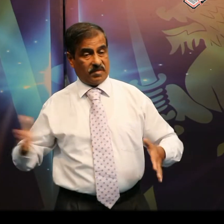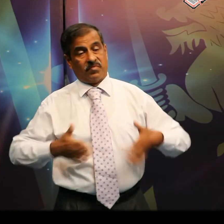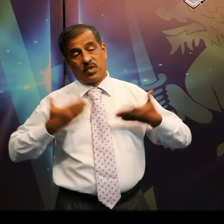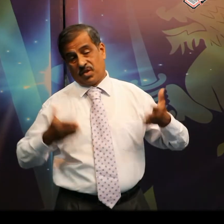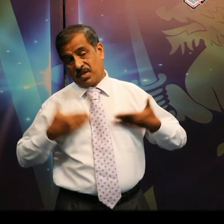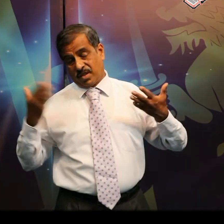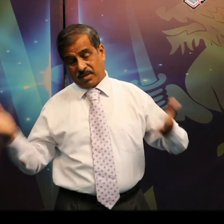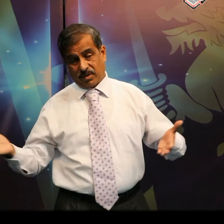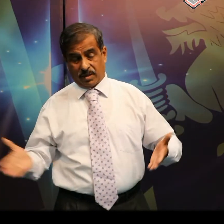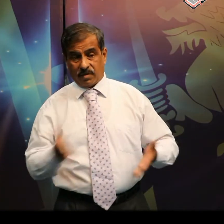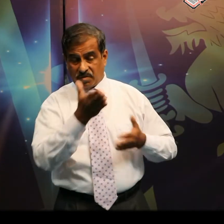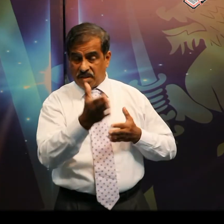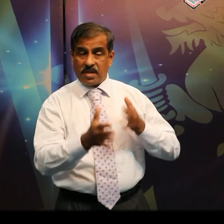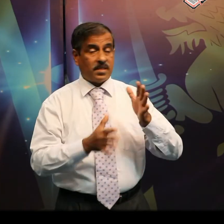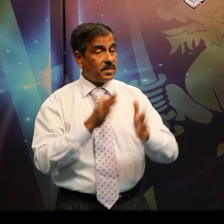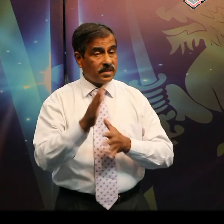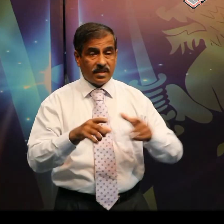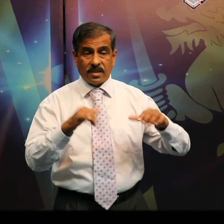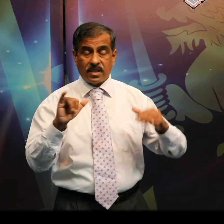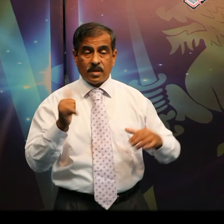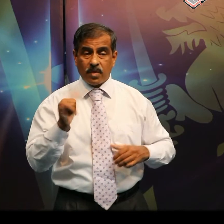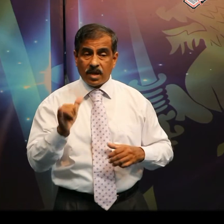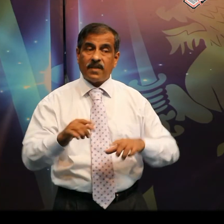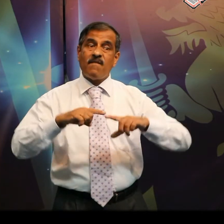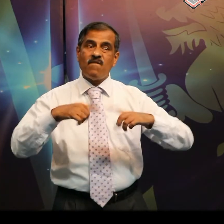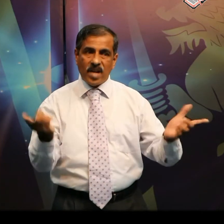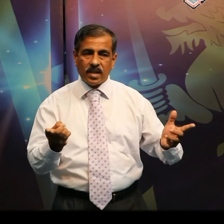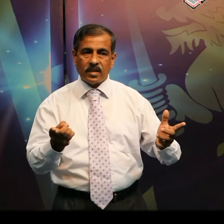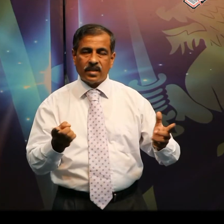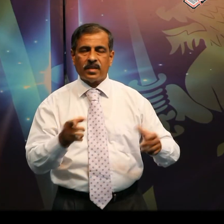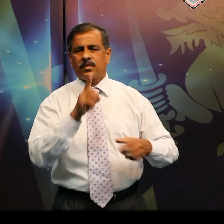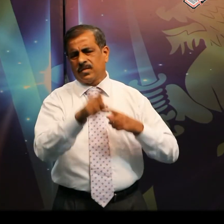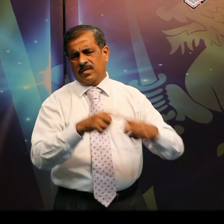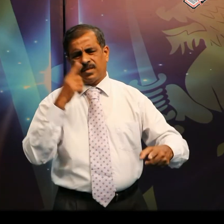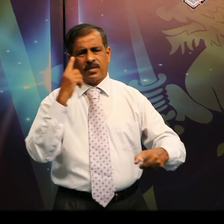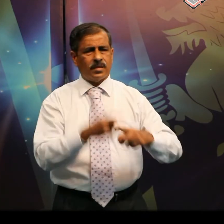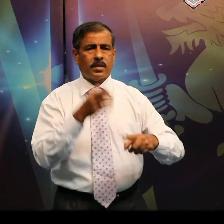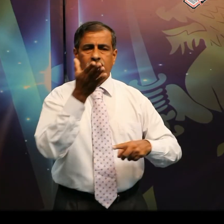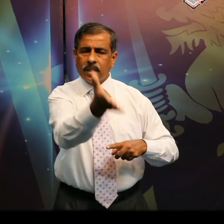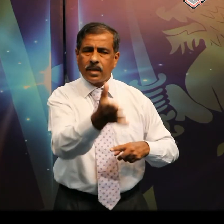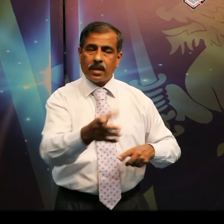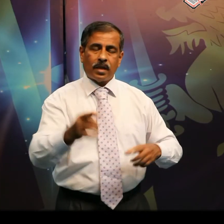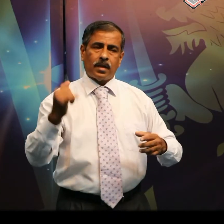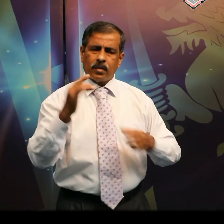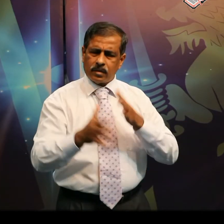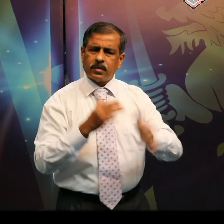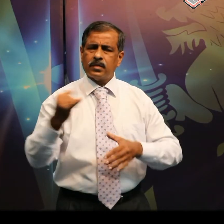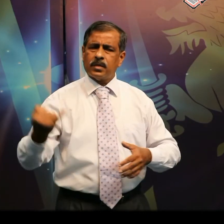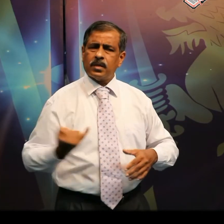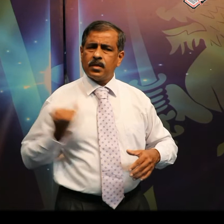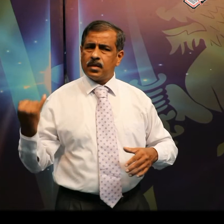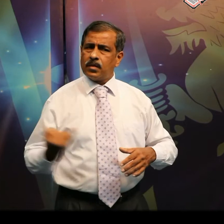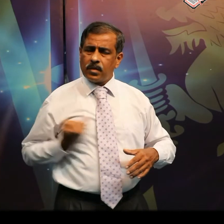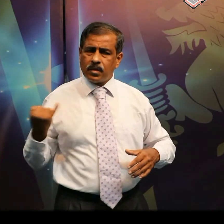Catholics may sign differently. This language is so different from any of the 15 languages I have